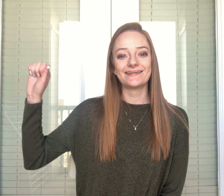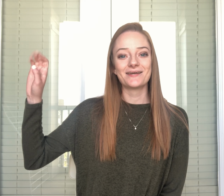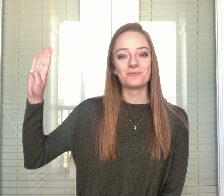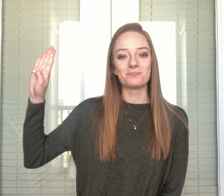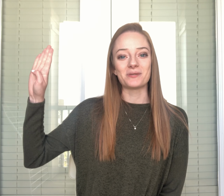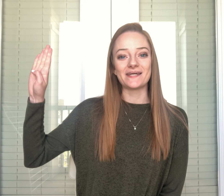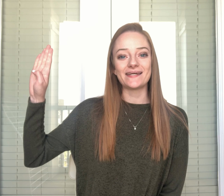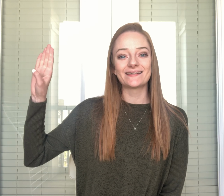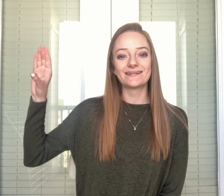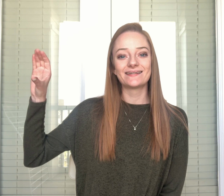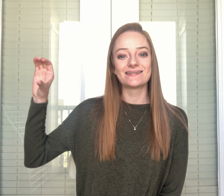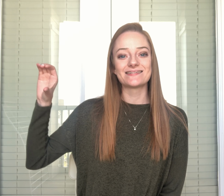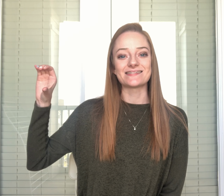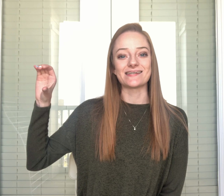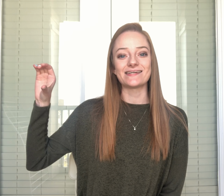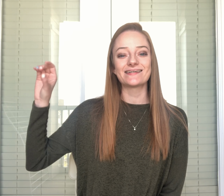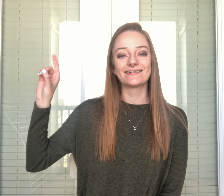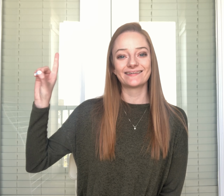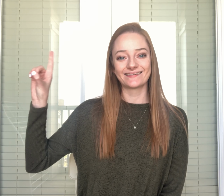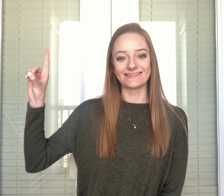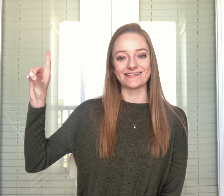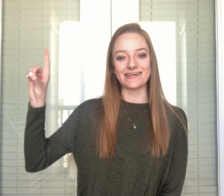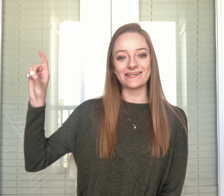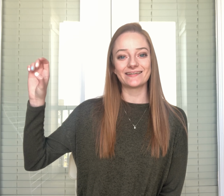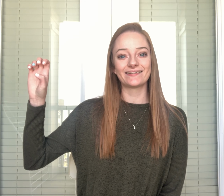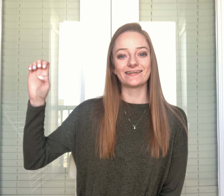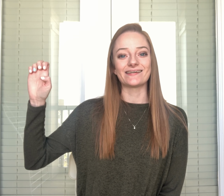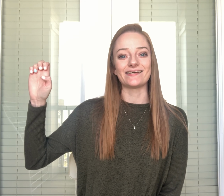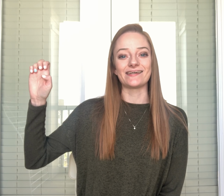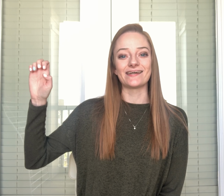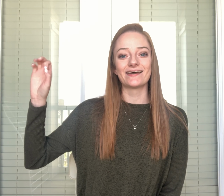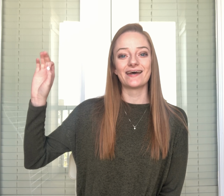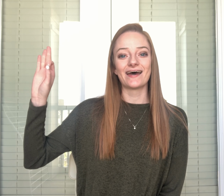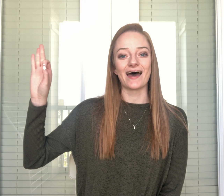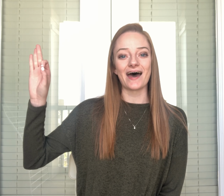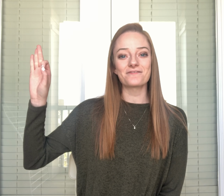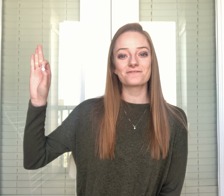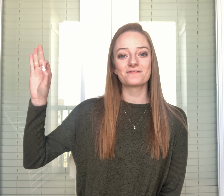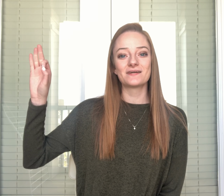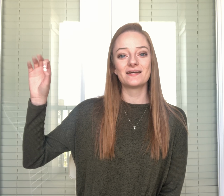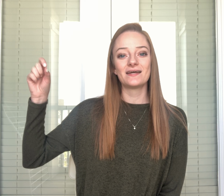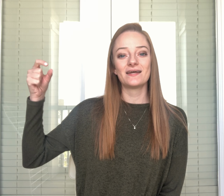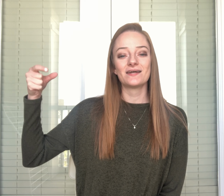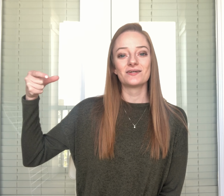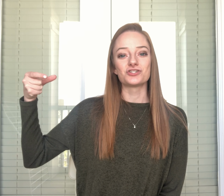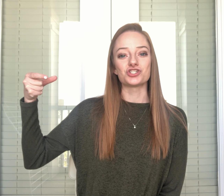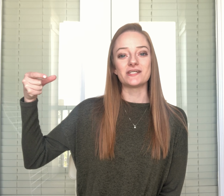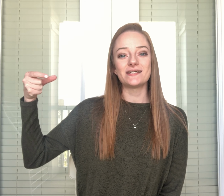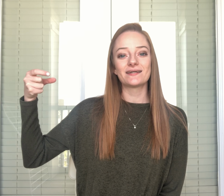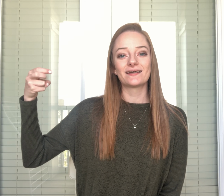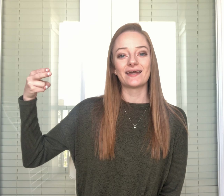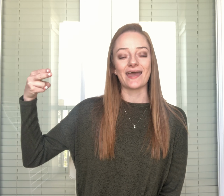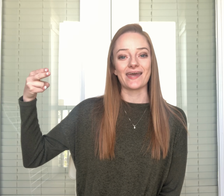B, C, D, E, F, G, H,